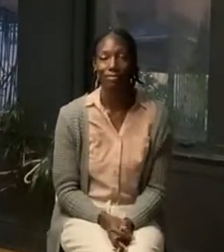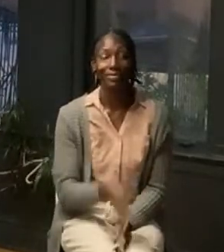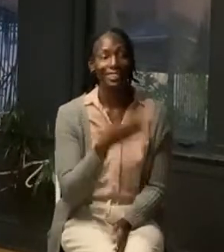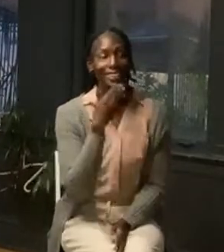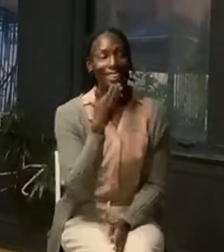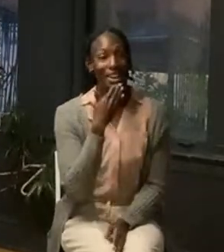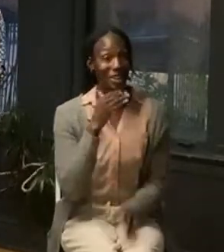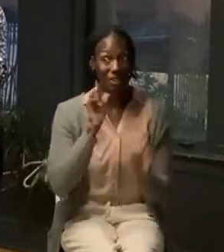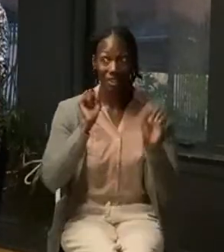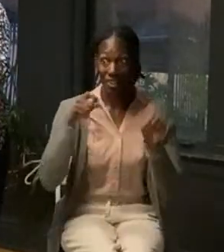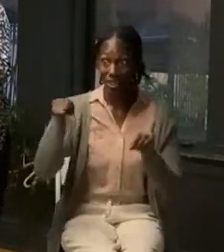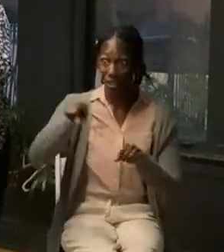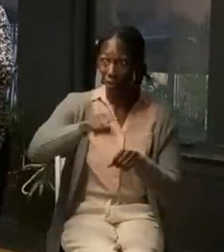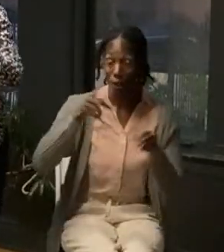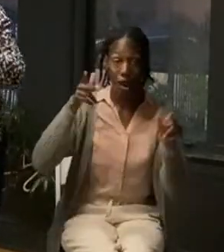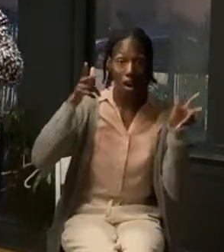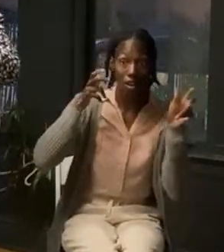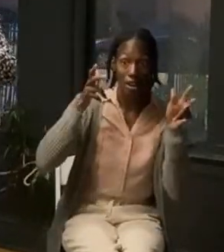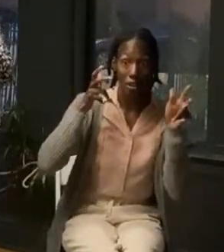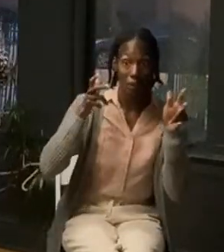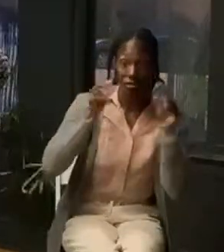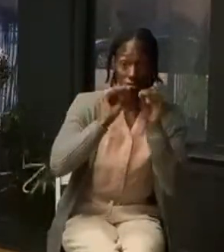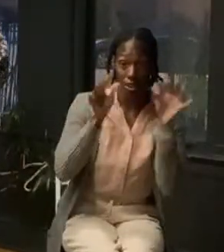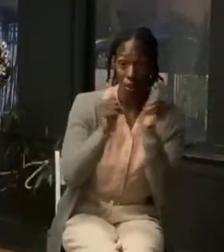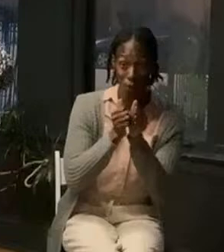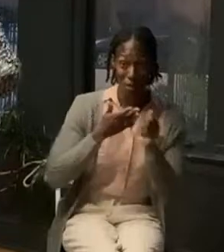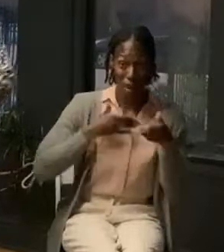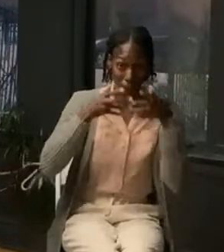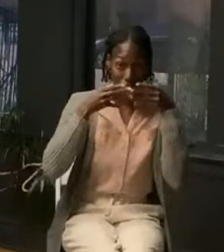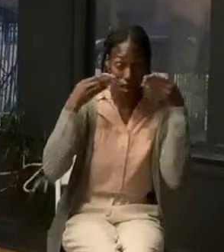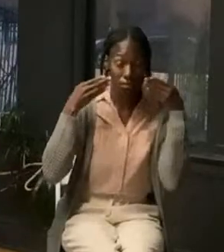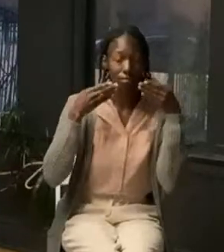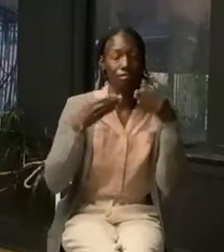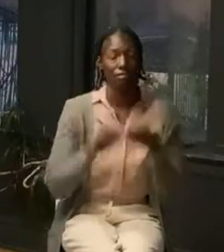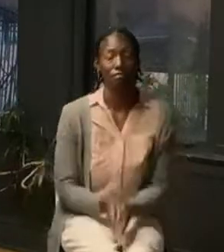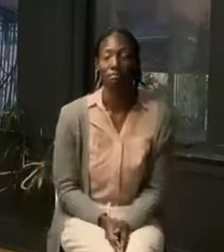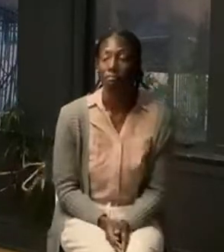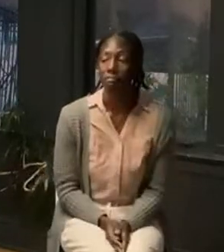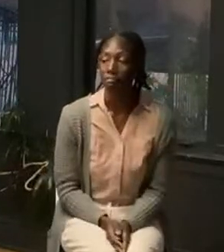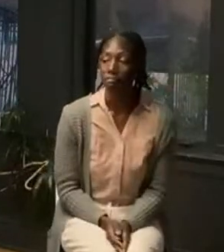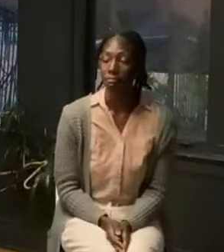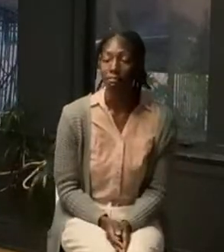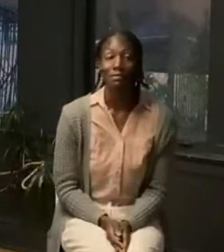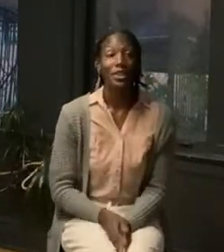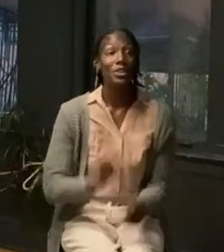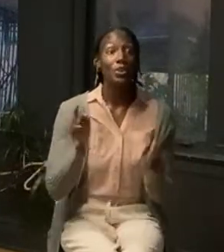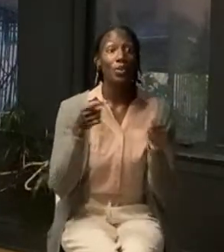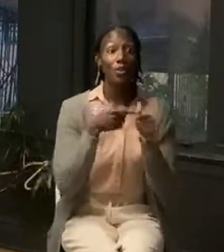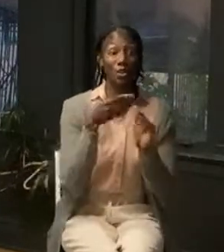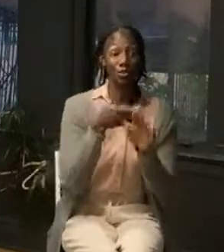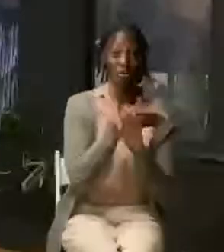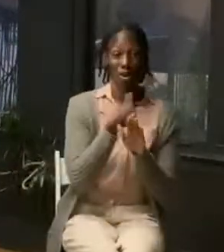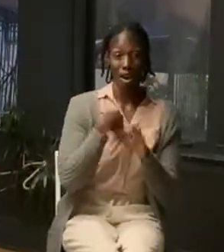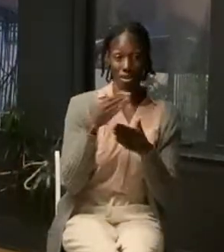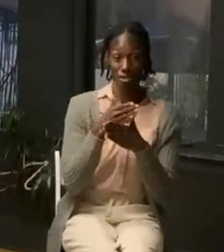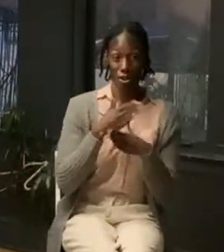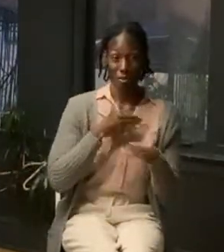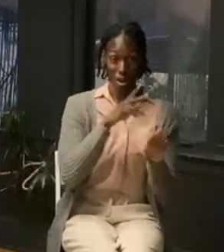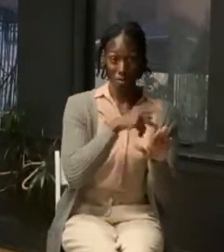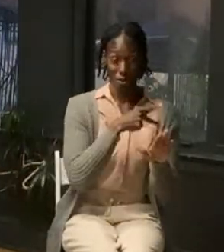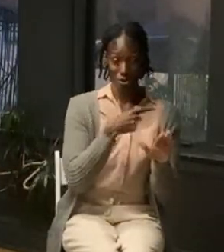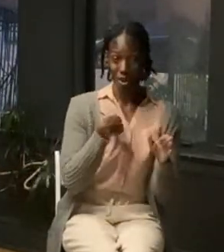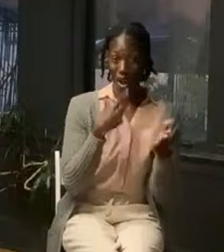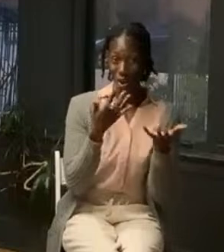Thank you. Can everyone understand me with my mask on? Yes. Okay. First of all, before I read poetry, I want to say